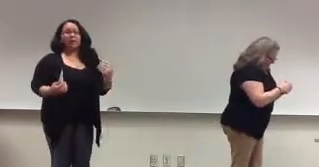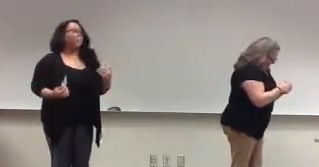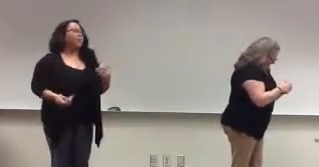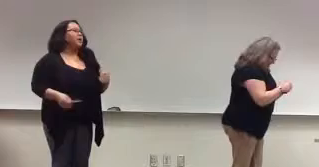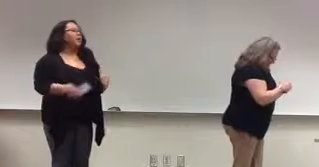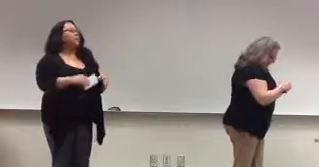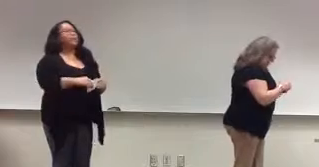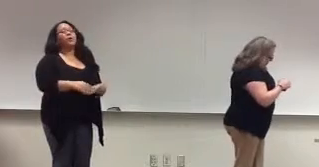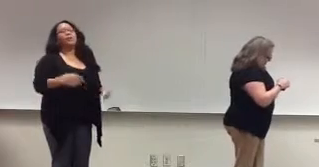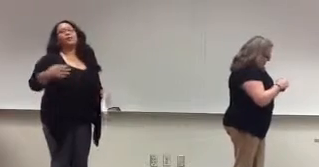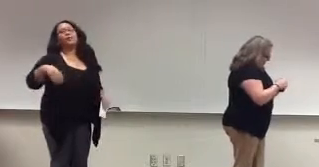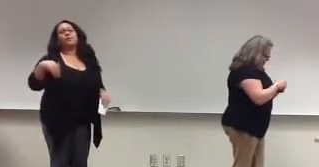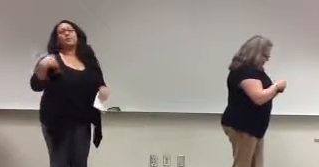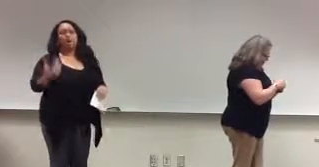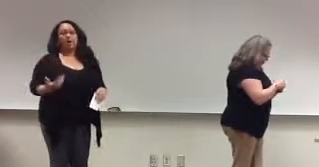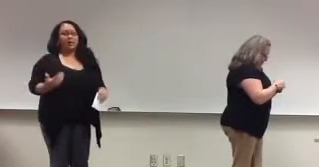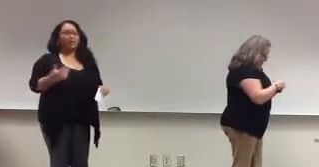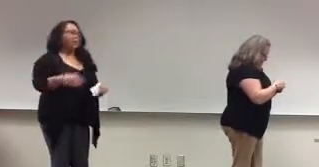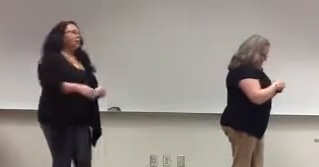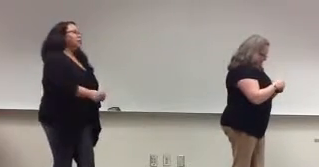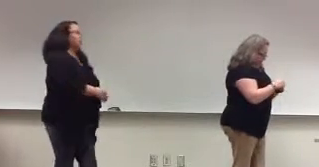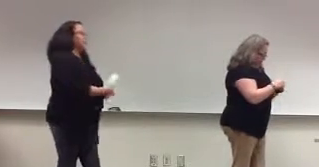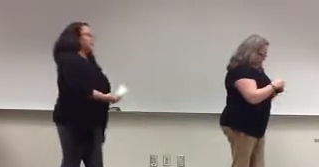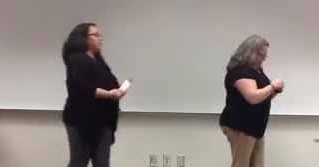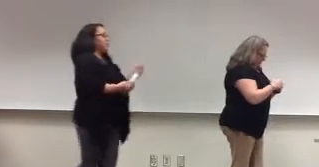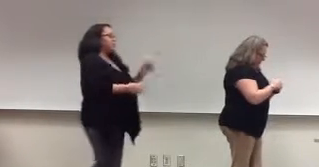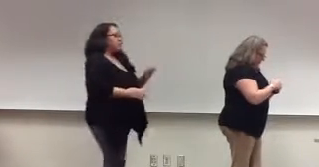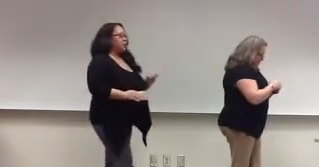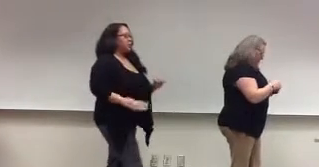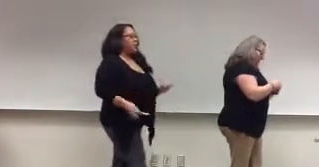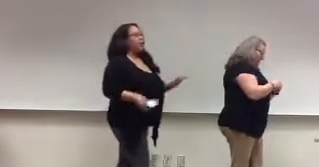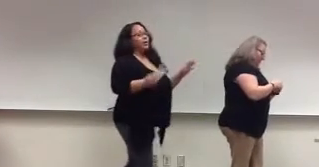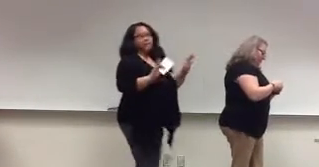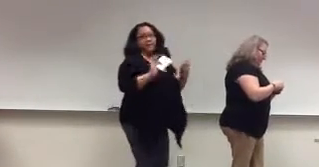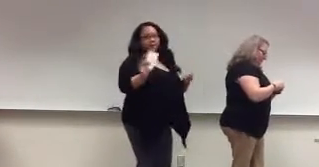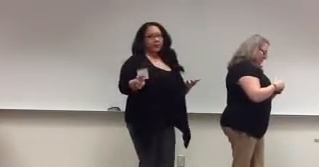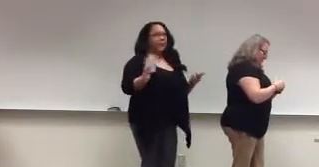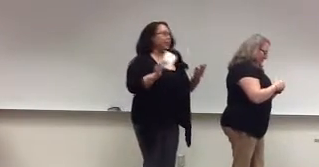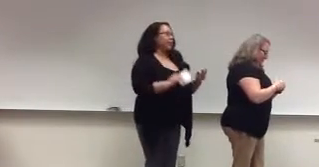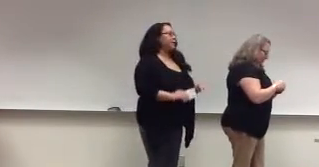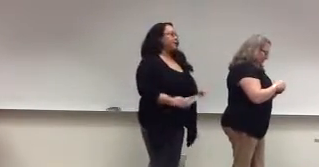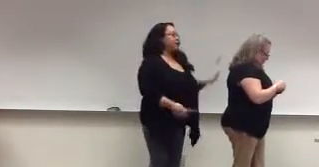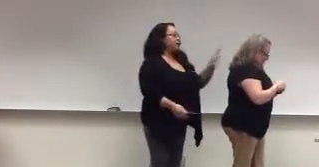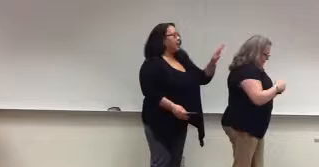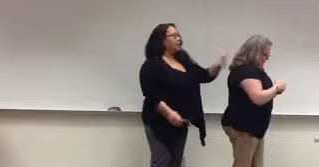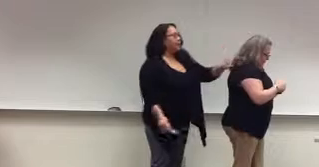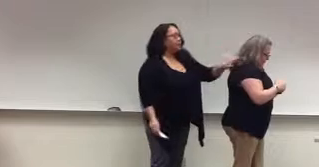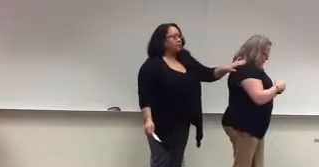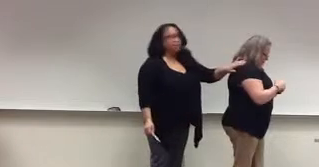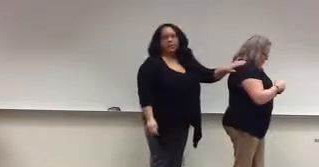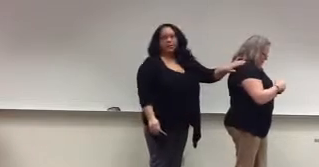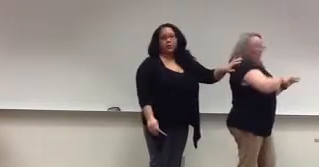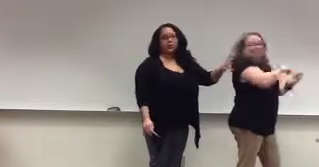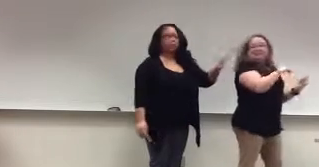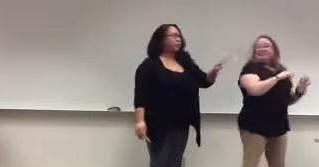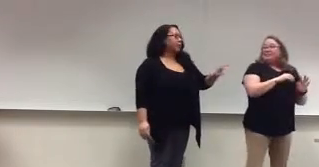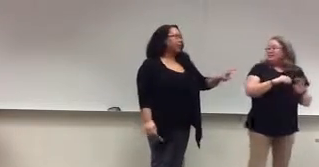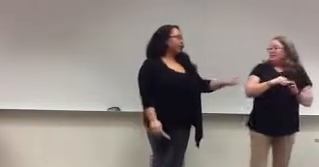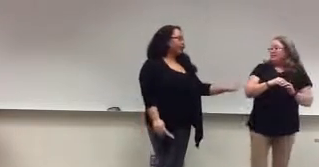you, then you can go ahead and proceed to talk. The next thing you want to do, or if that doesn't work, I'm sorry, you can go ahead and touch them slightly on the shoulder or on the